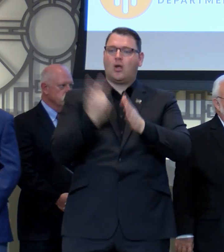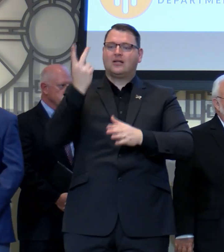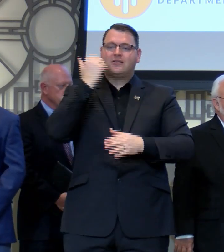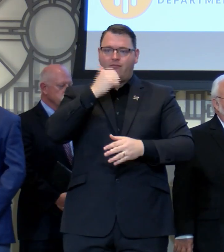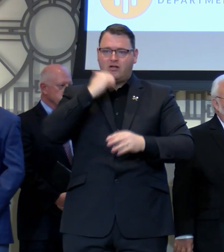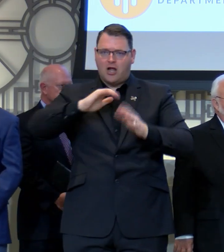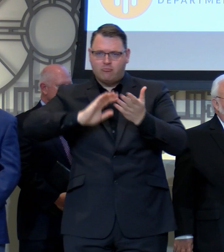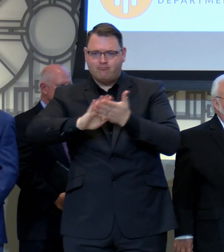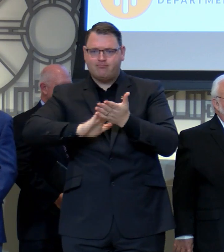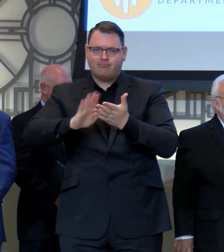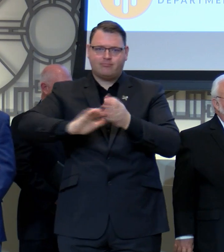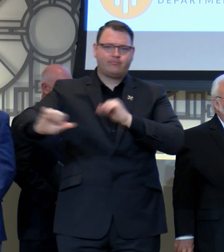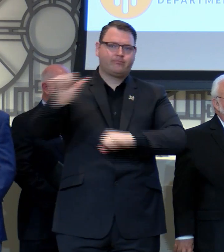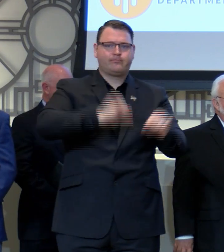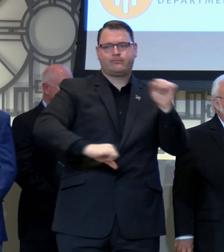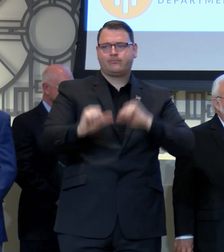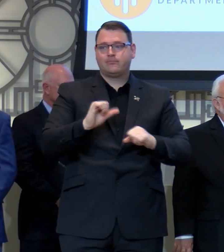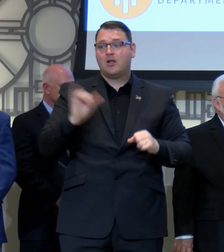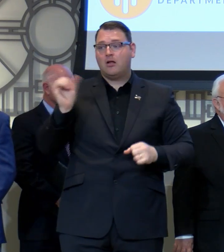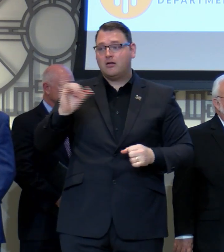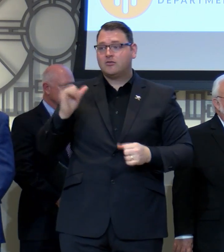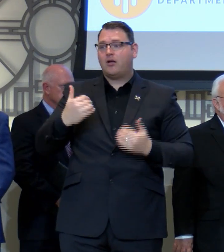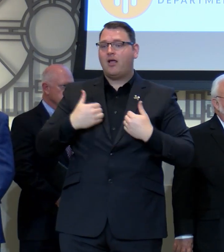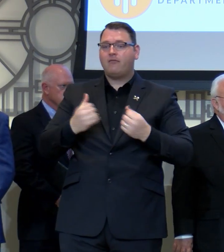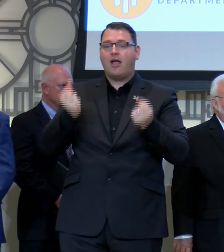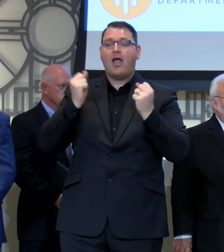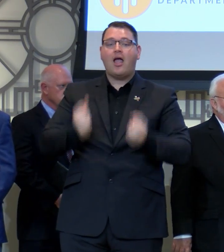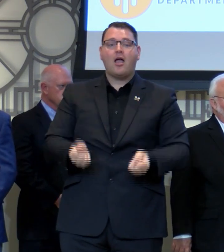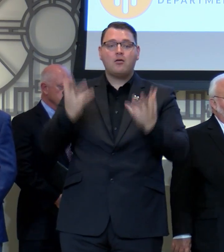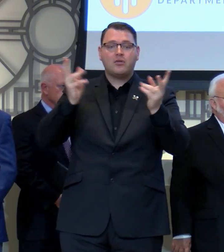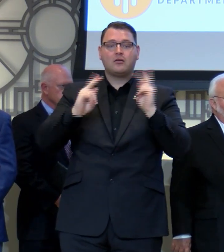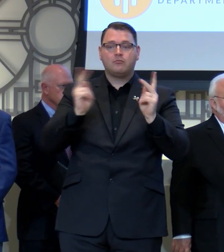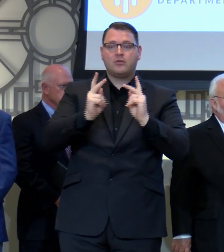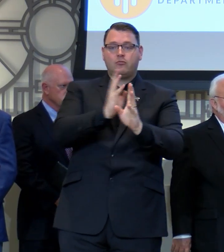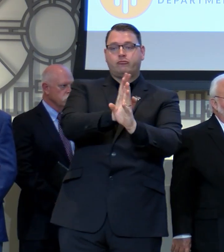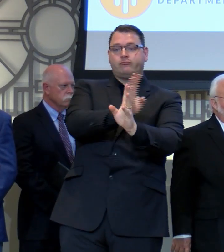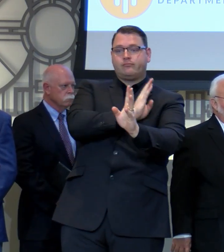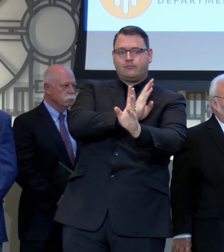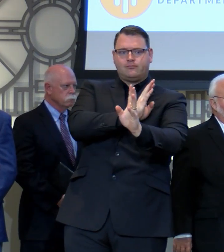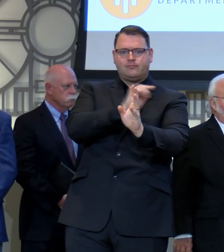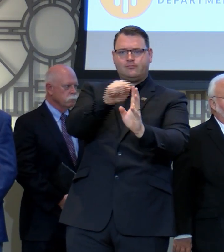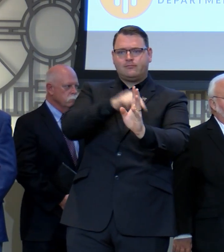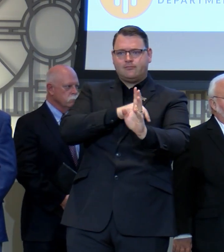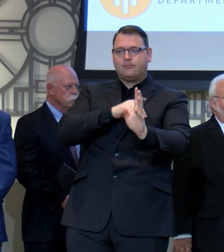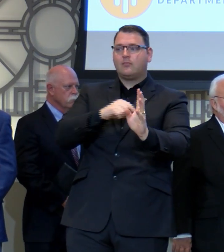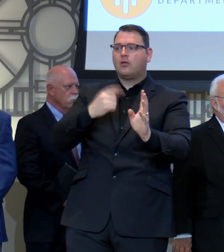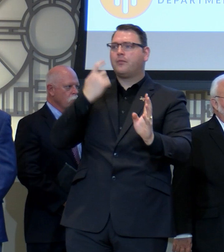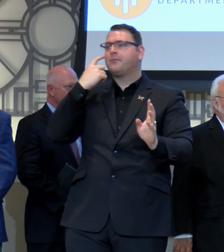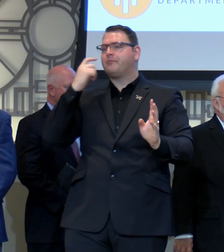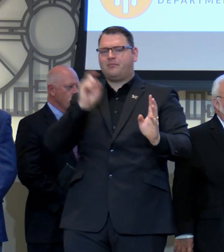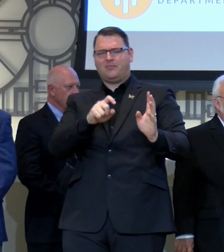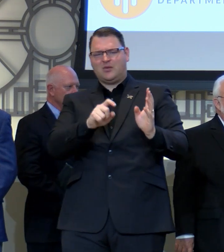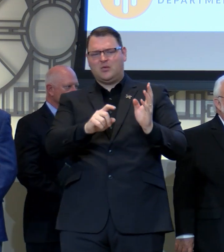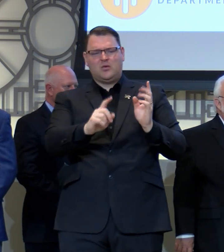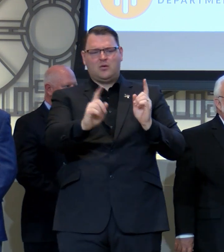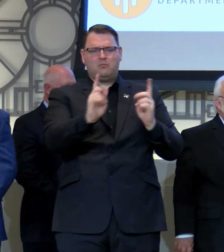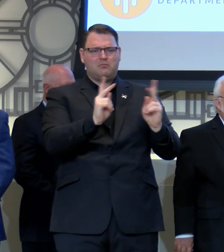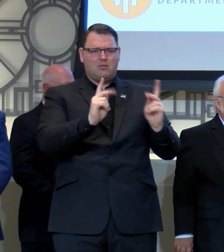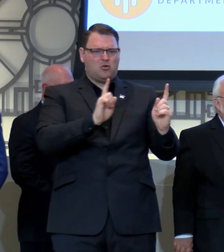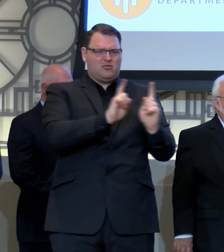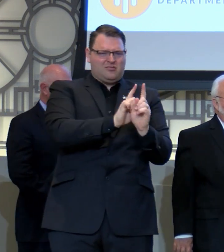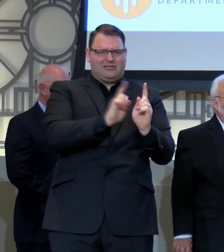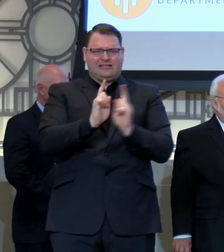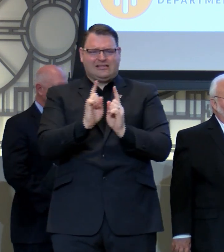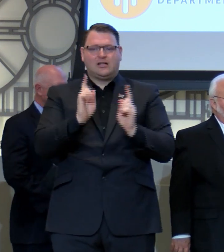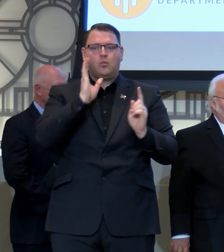has a person that reports into him that will stand at the front, and as we start to identify if we're backing up and people are getting too close, we'll